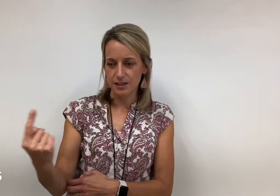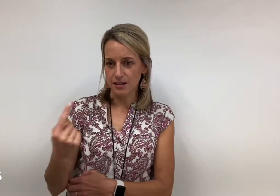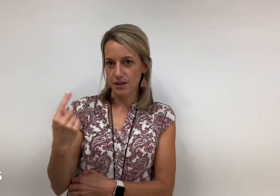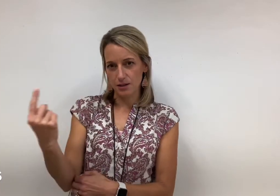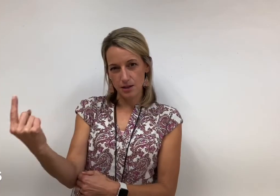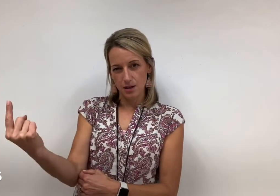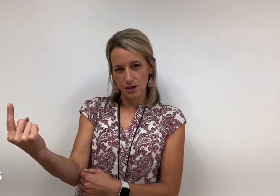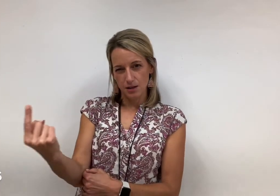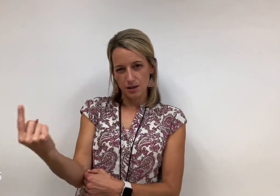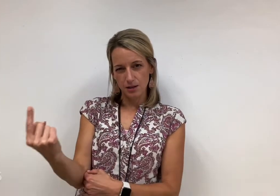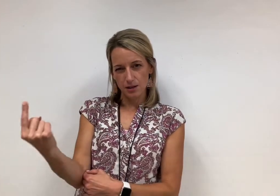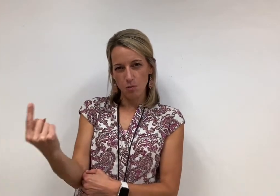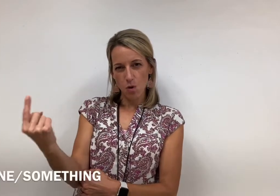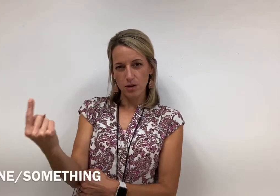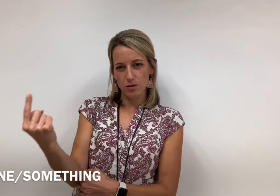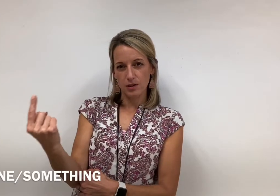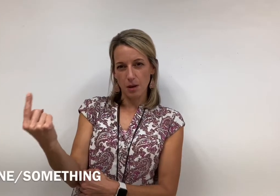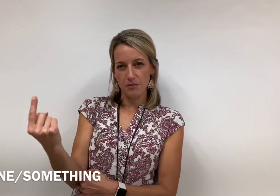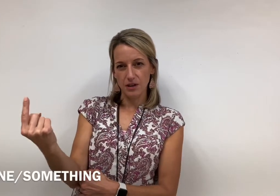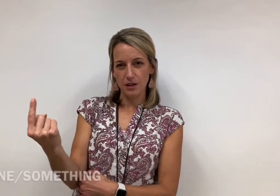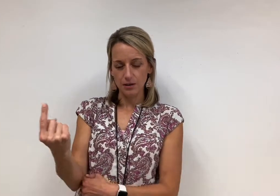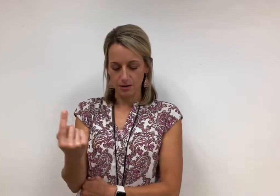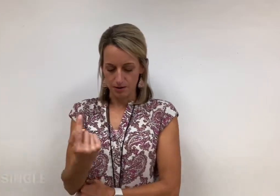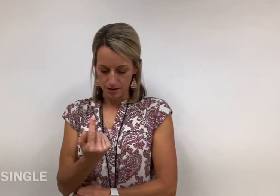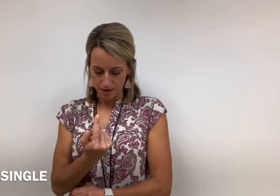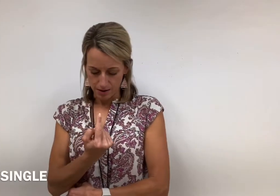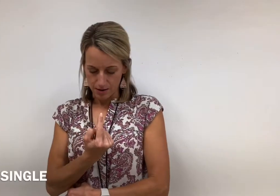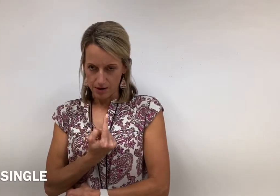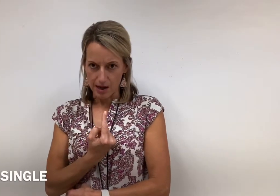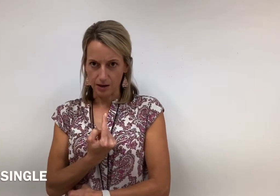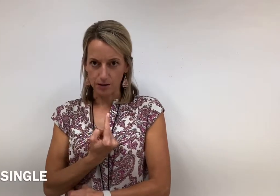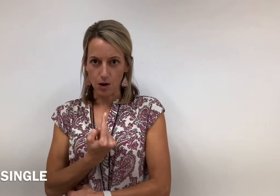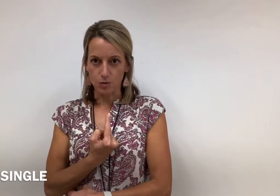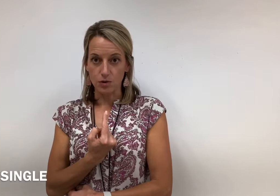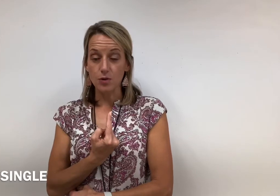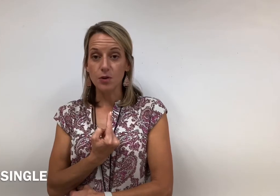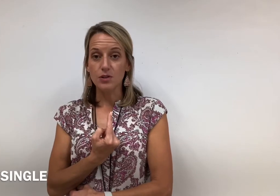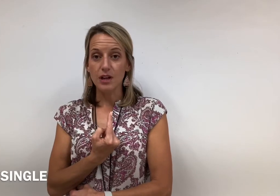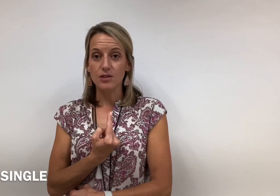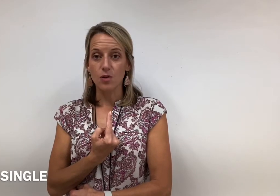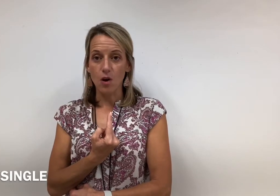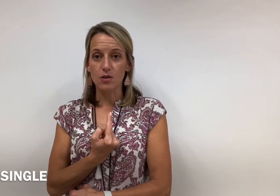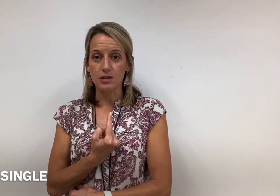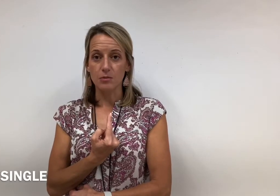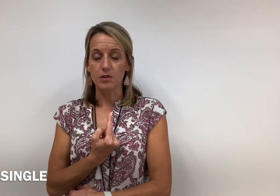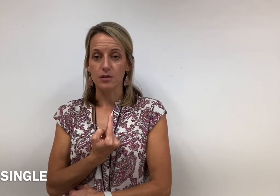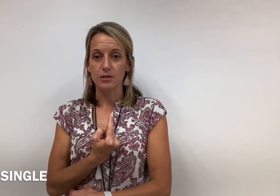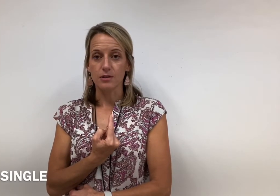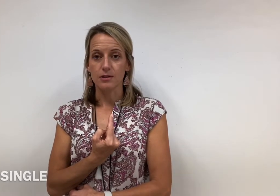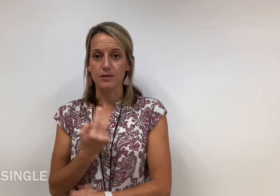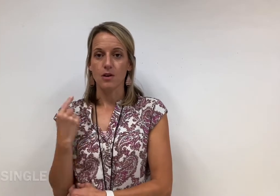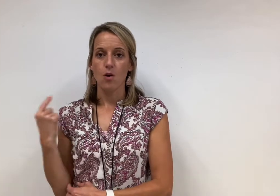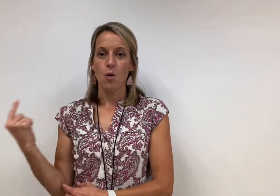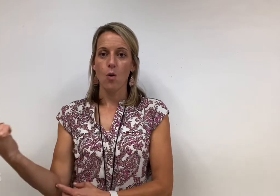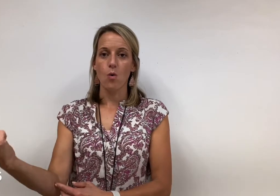discussed someone or something, and alone. So those signs are all similar.